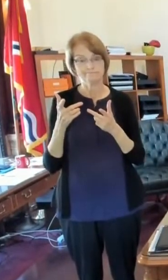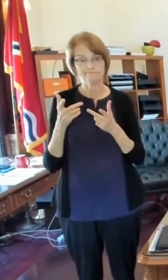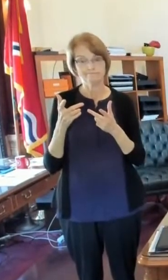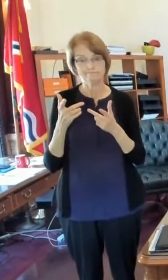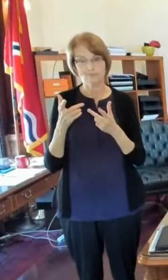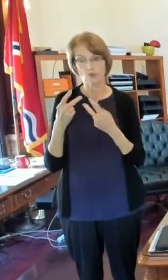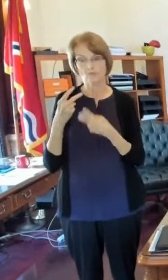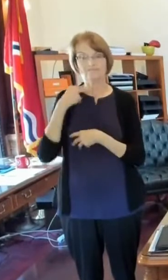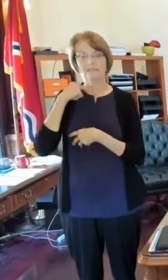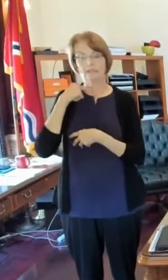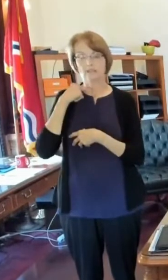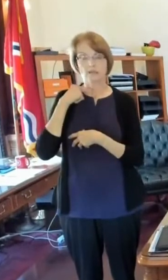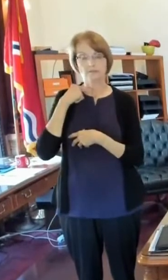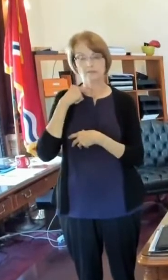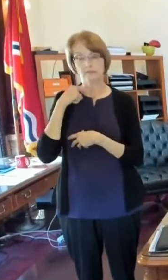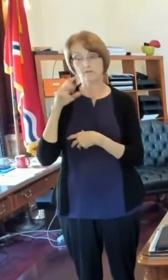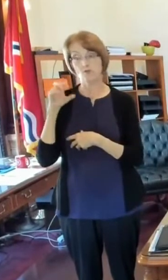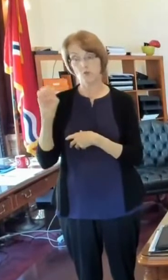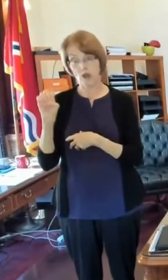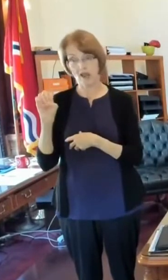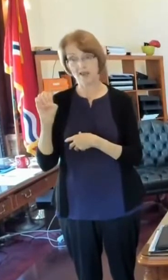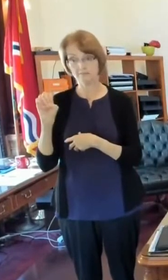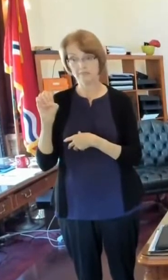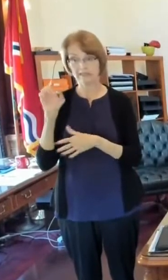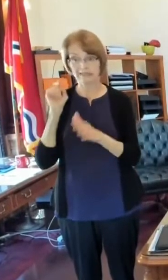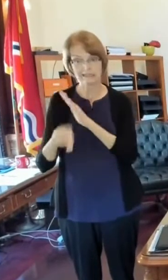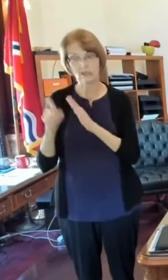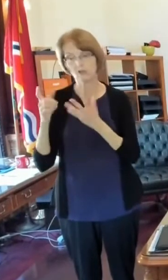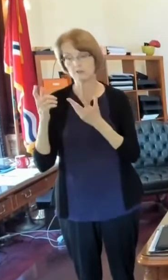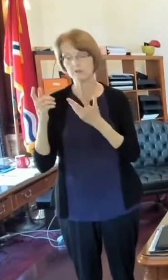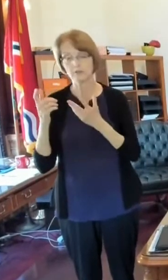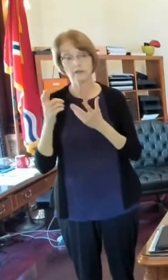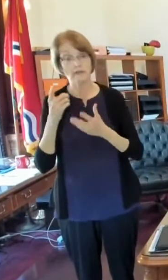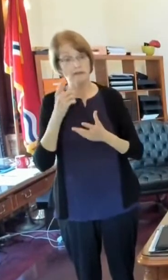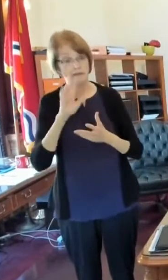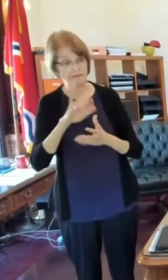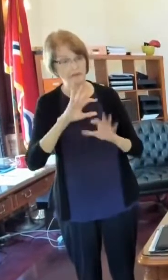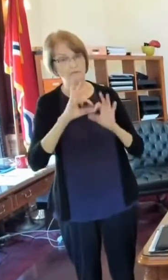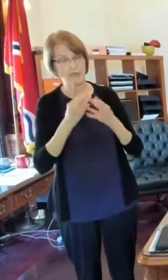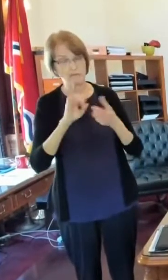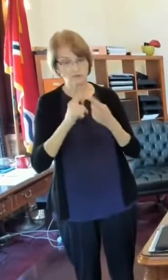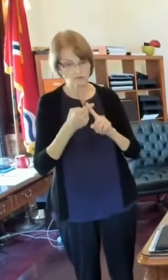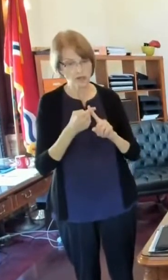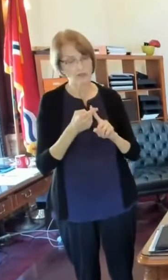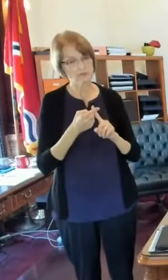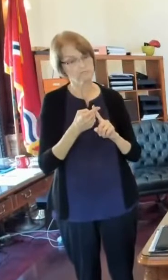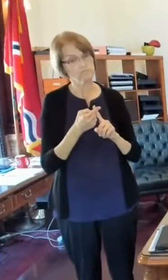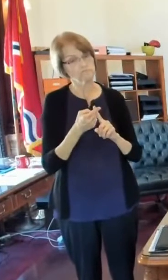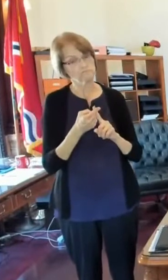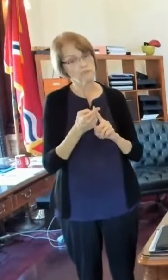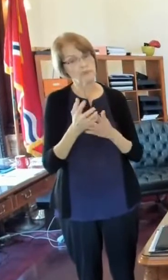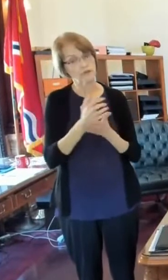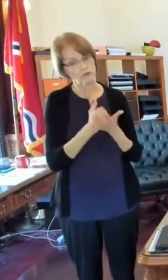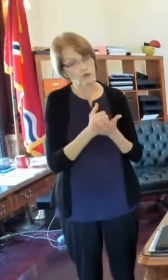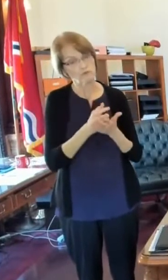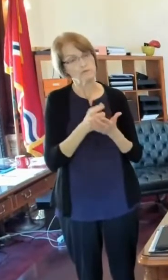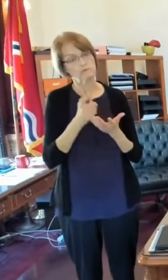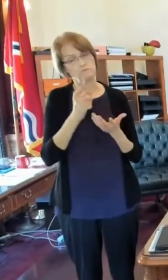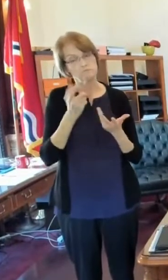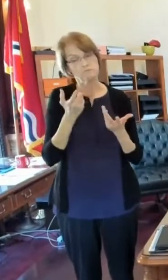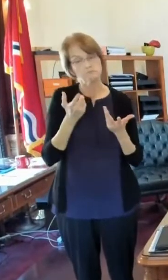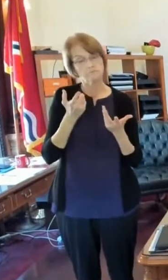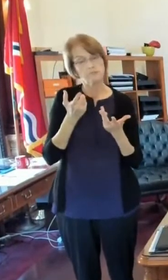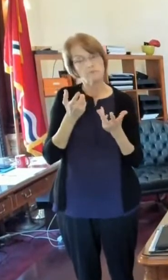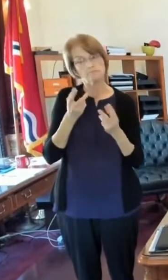been victims of crime deserve to have those perpetrators held accountable. And so we believe